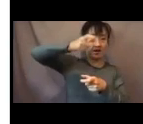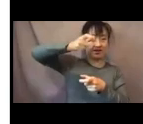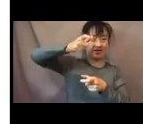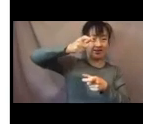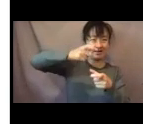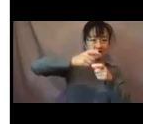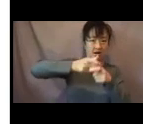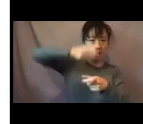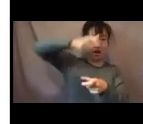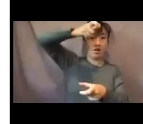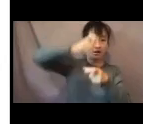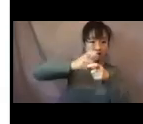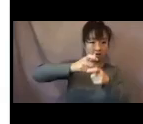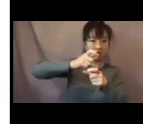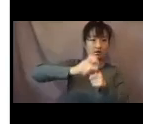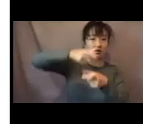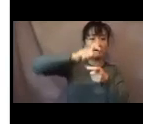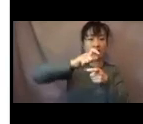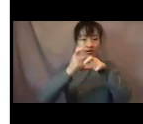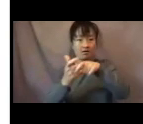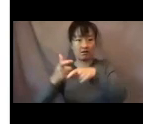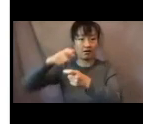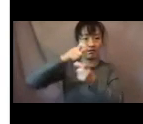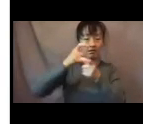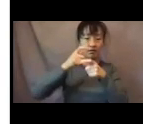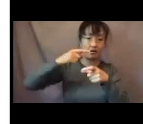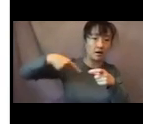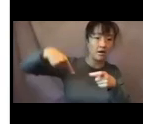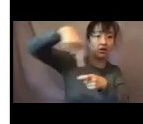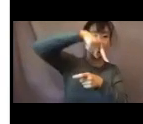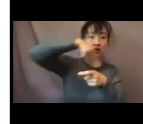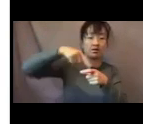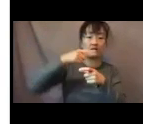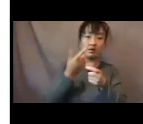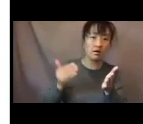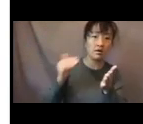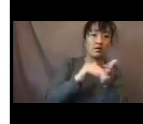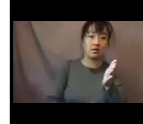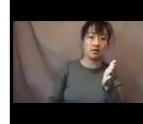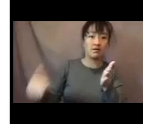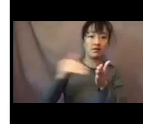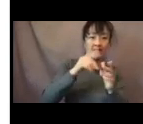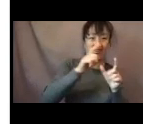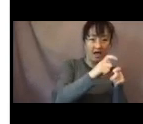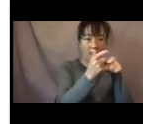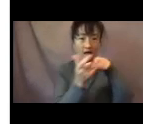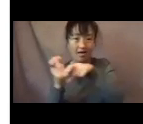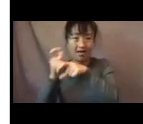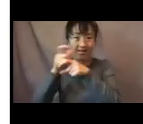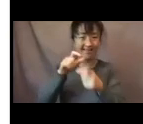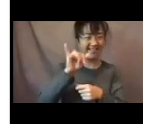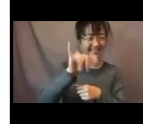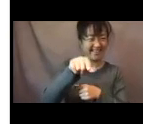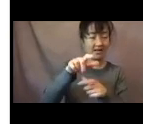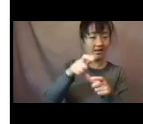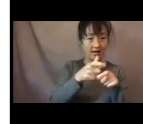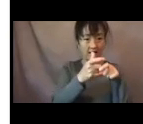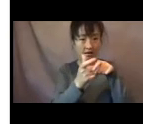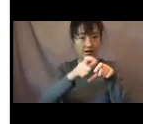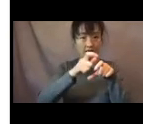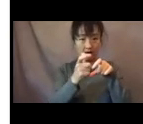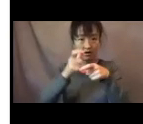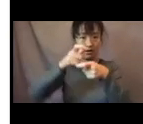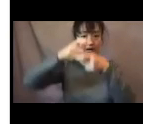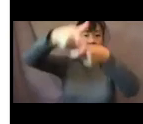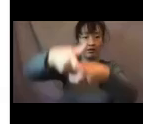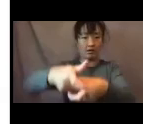like we're going around the same circle over and over again. But what the slinky does is that it actually shows us that we move